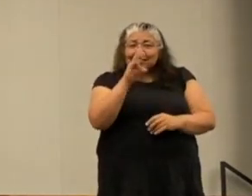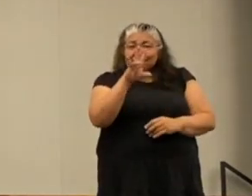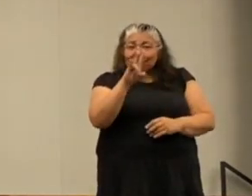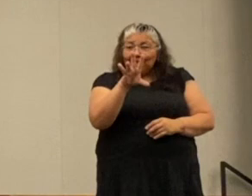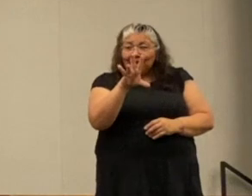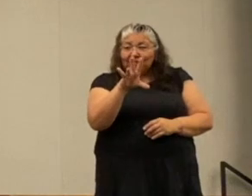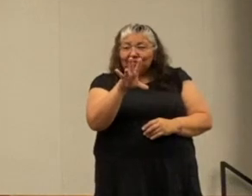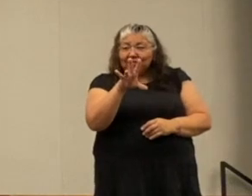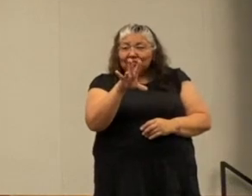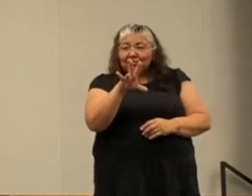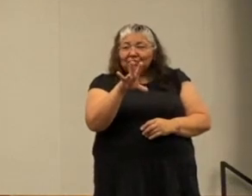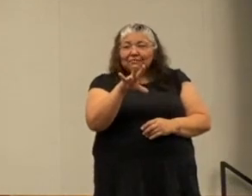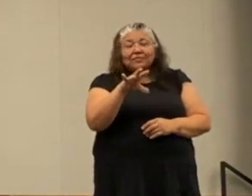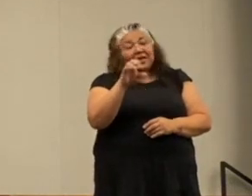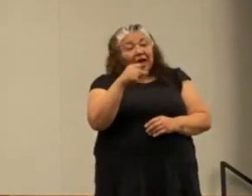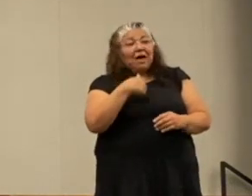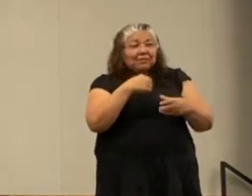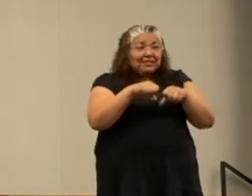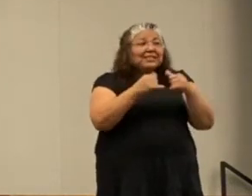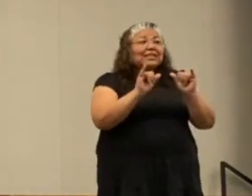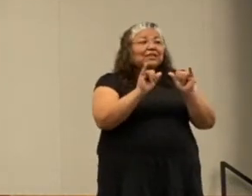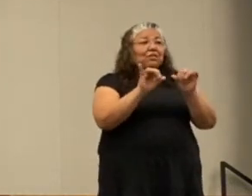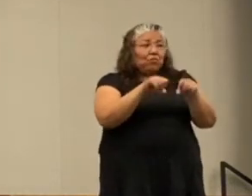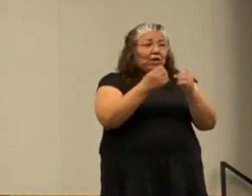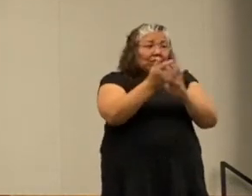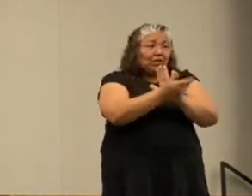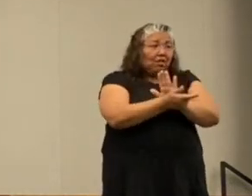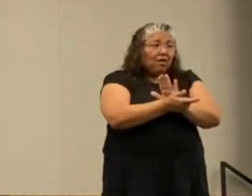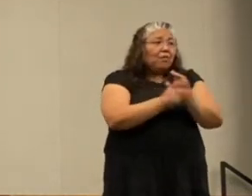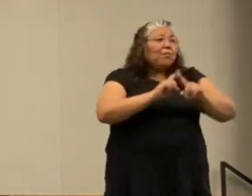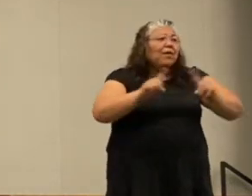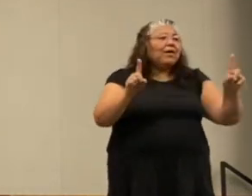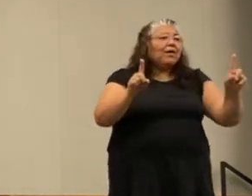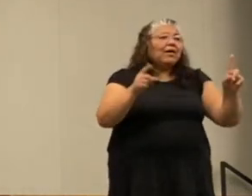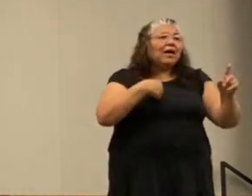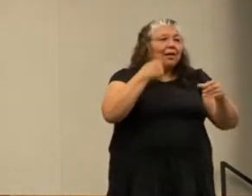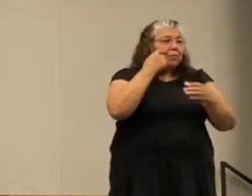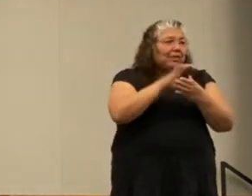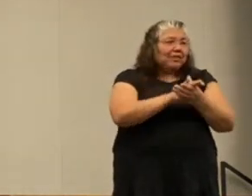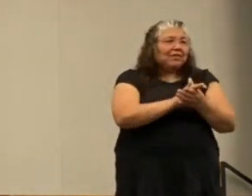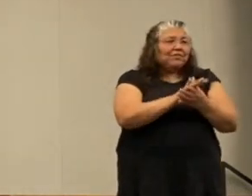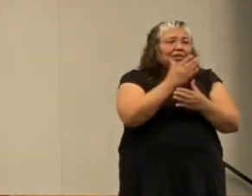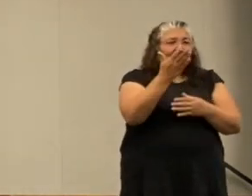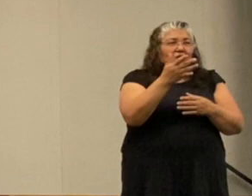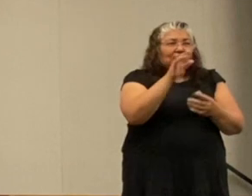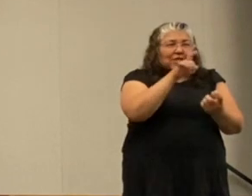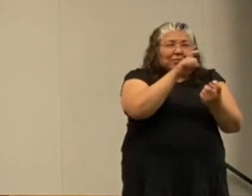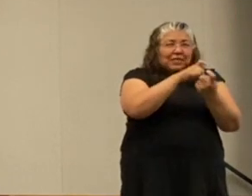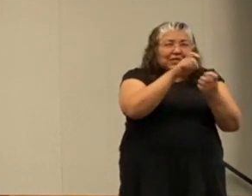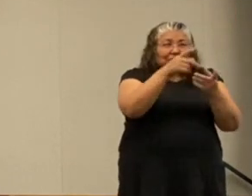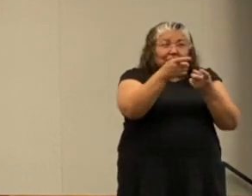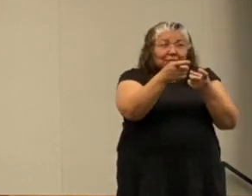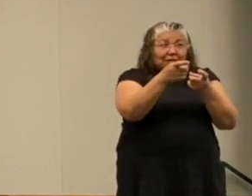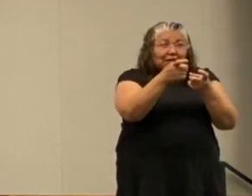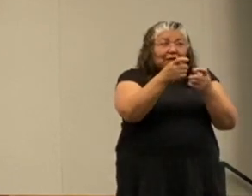75? Yes. I'm still breaking the law, right? But I believe that there is a certain speed that you can